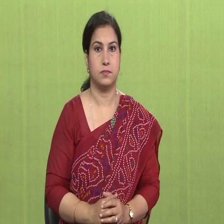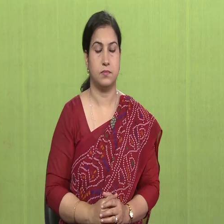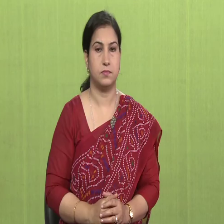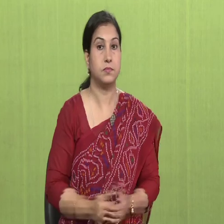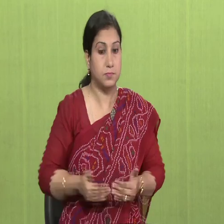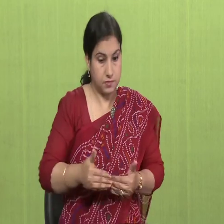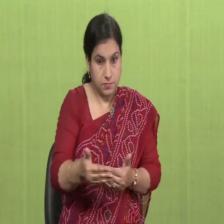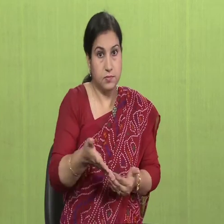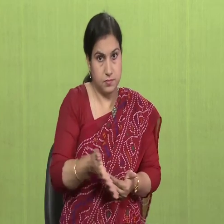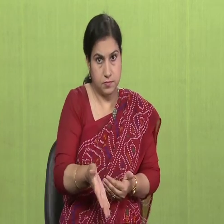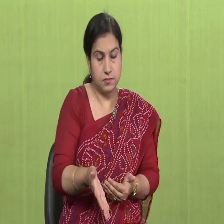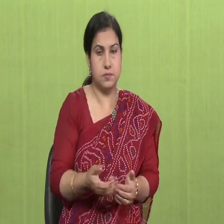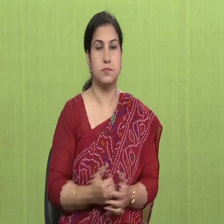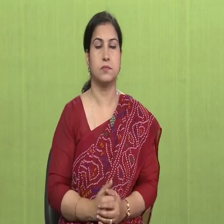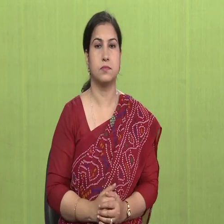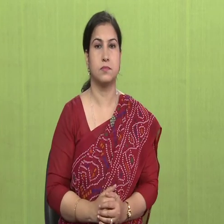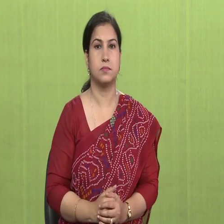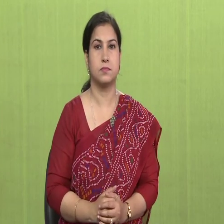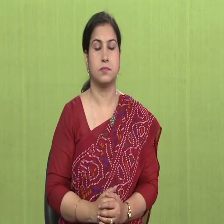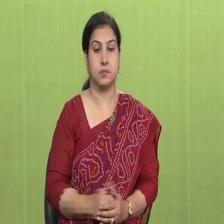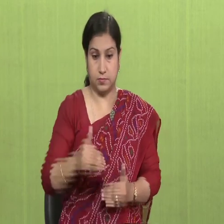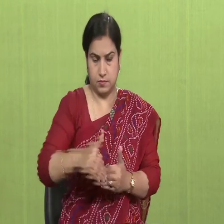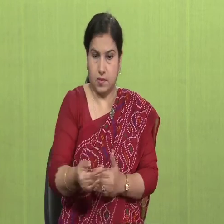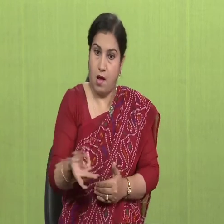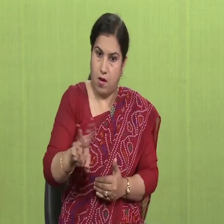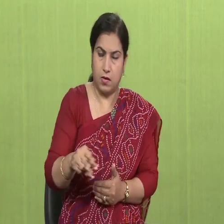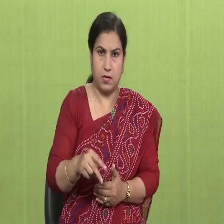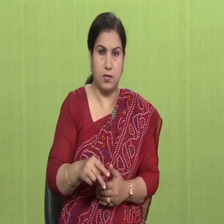Now, let us again